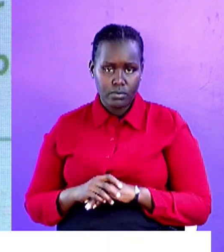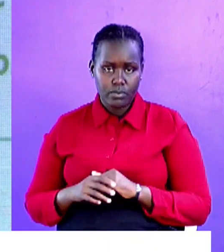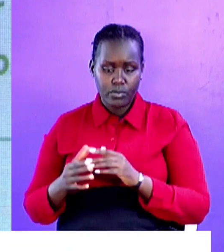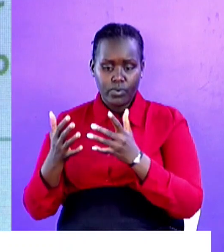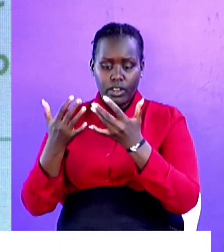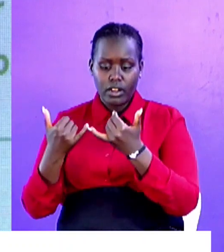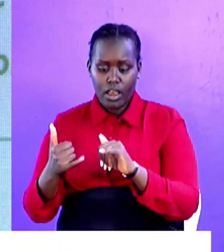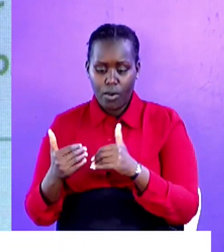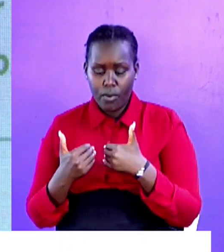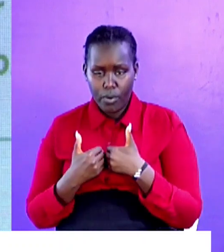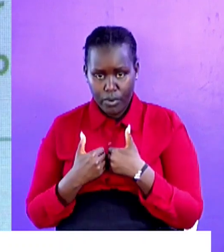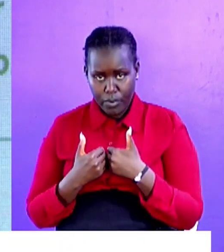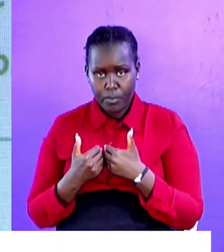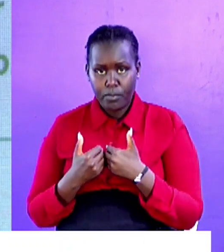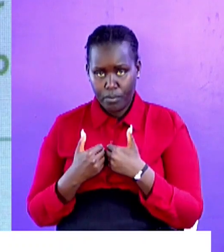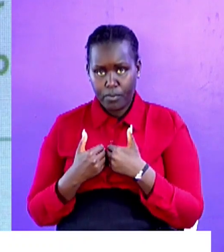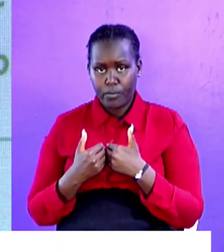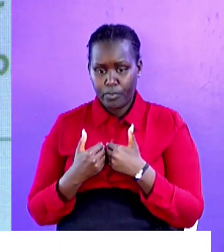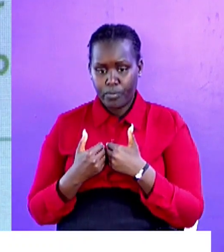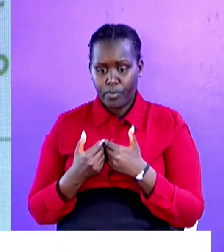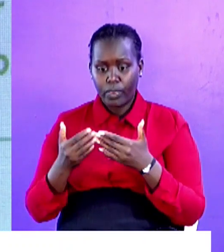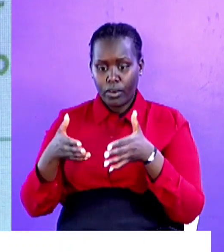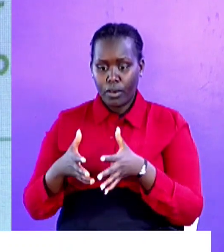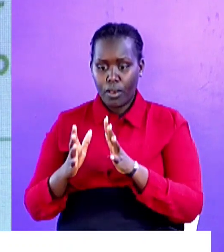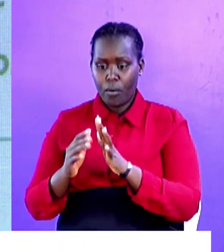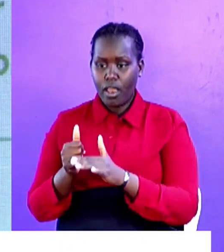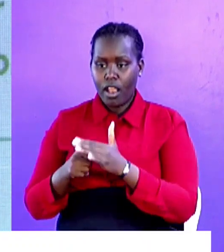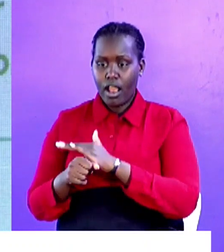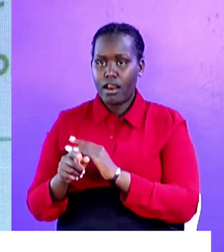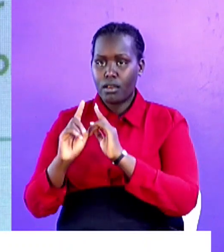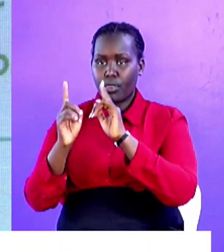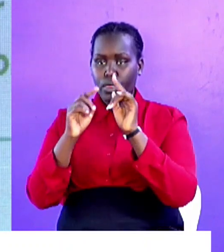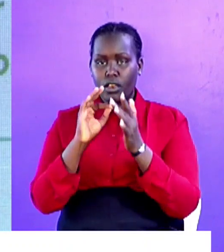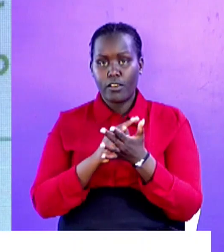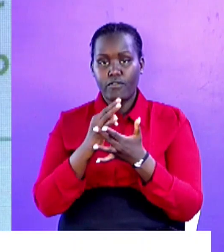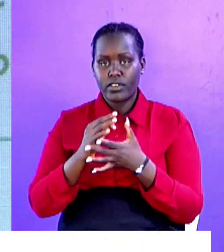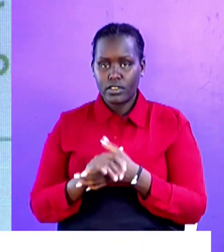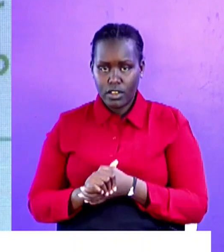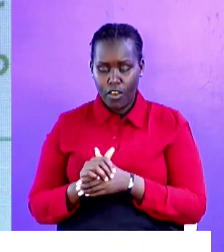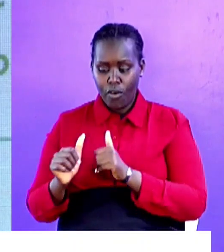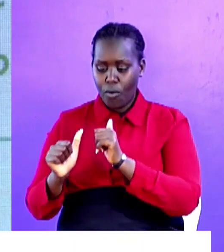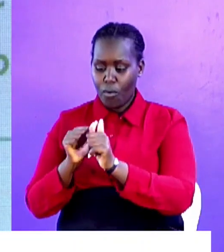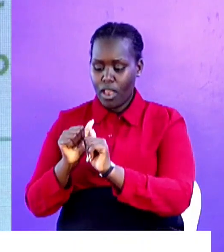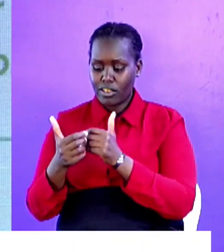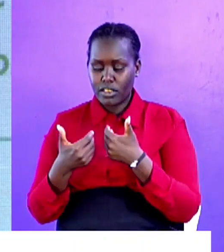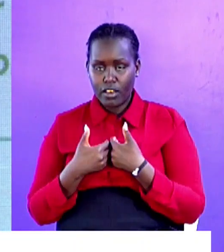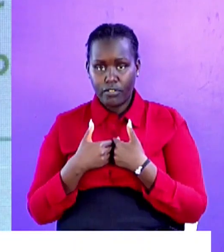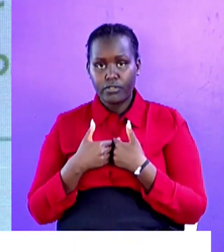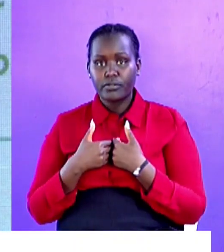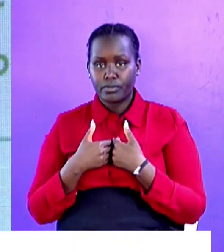Now they have a mechanism under Hustler Fund that has